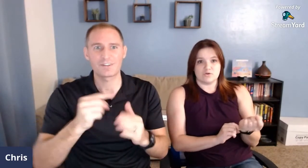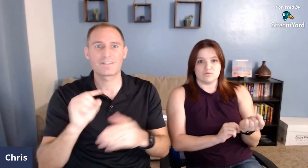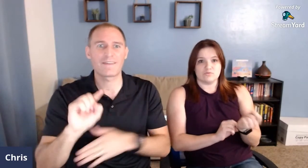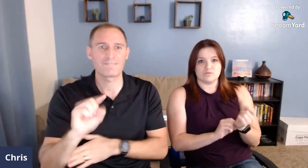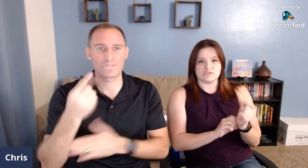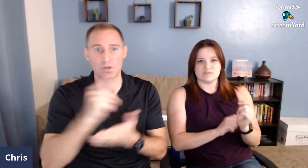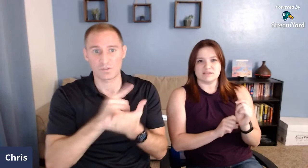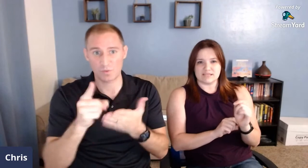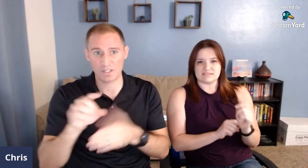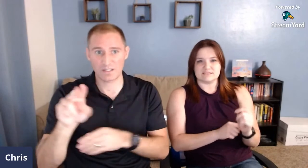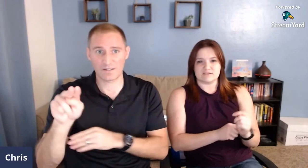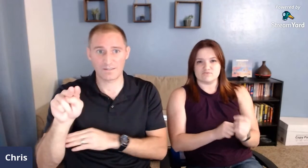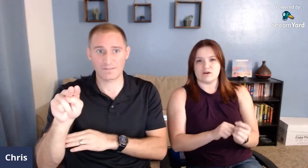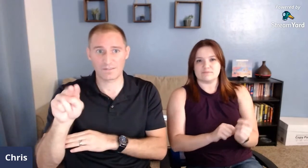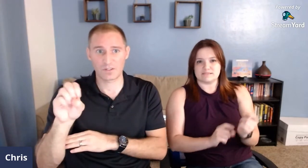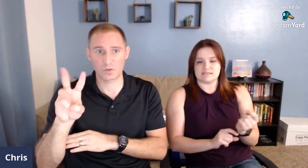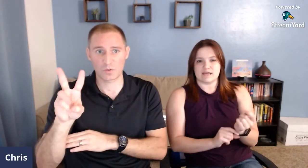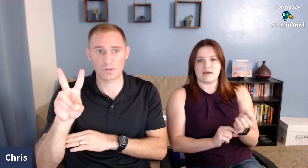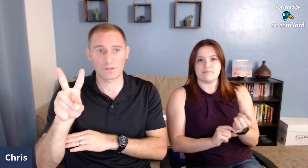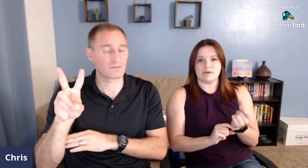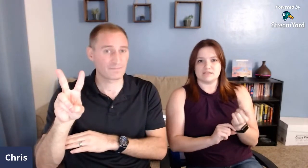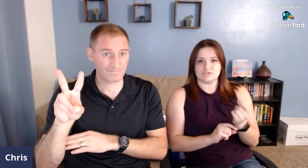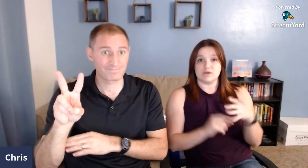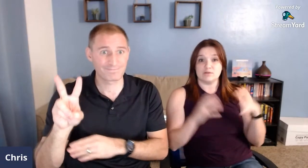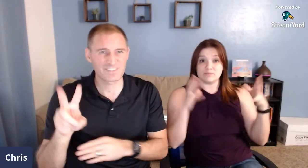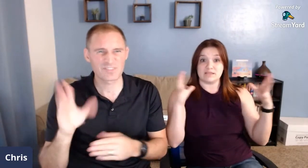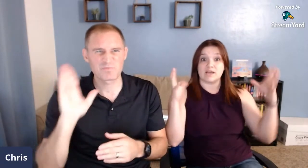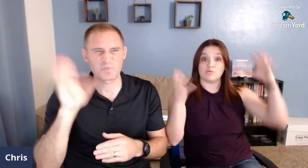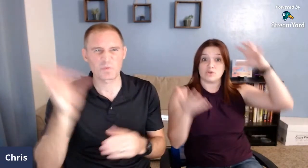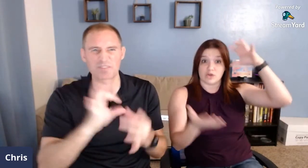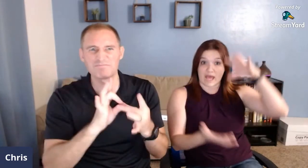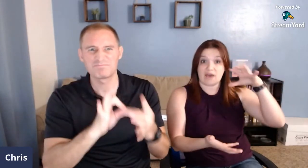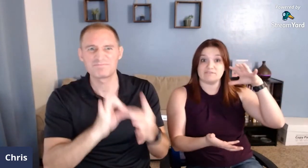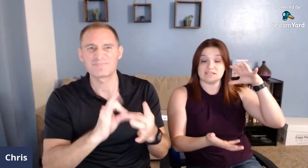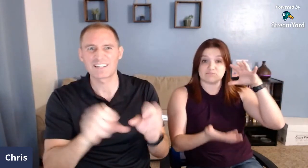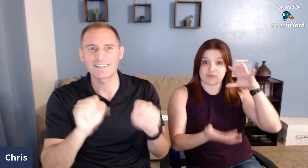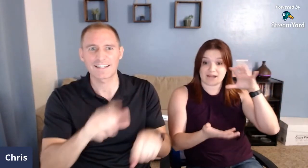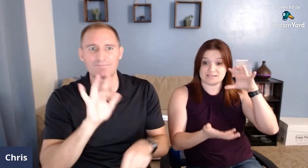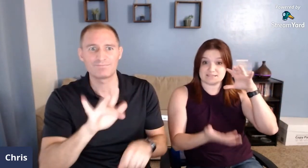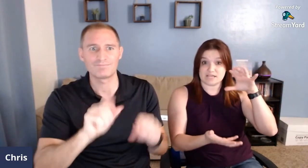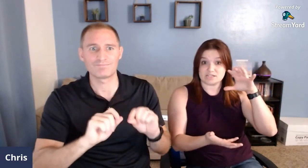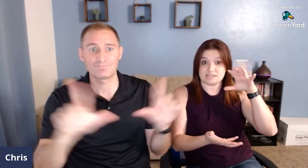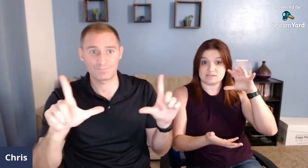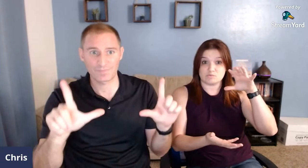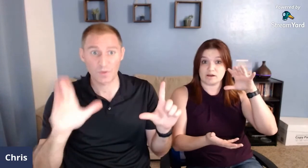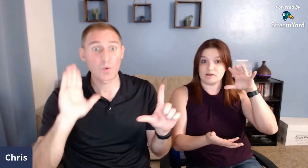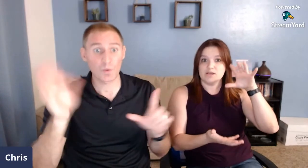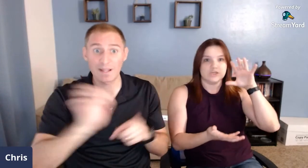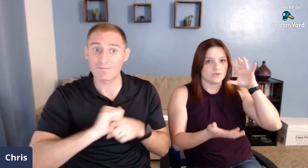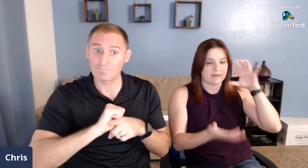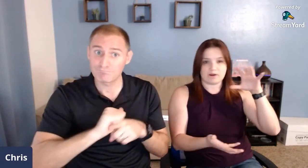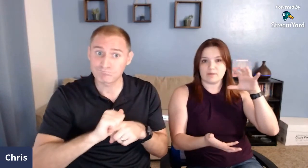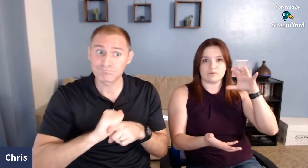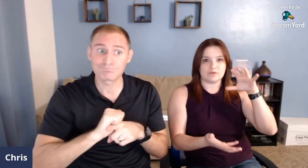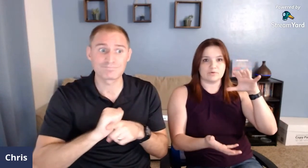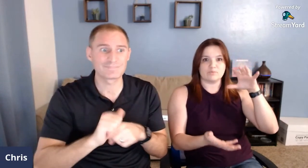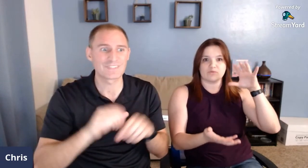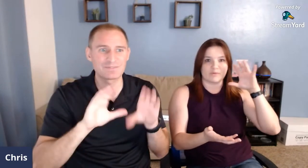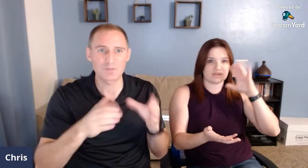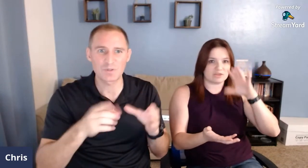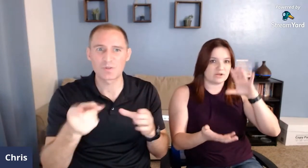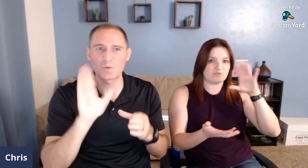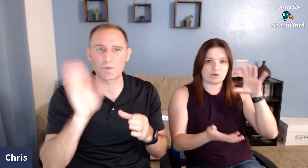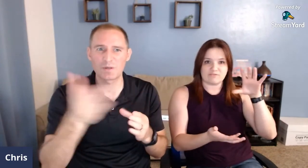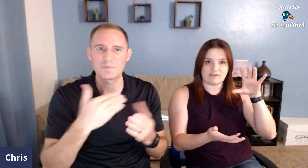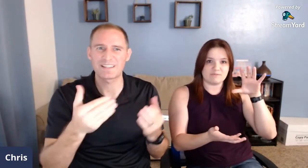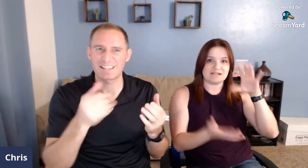And so there's going to be links and stuff dropped into that. But so it'll be like you have these practice sessions where you're paired up with a group